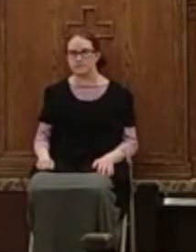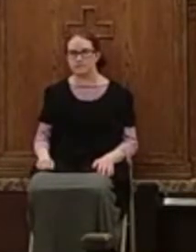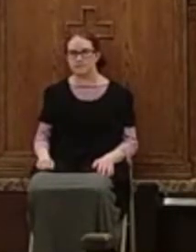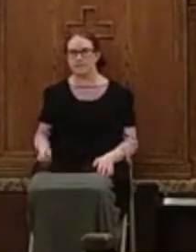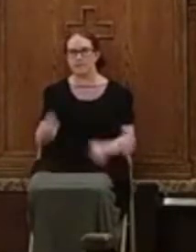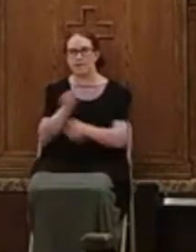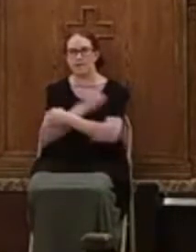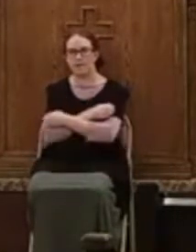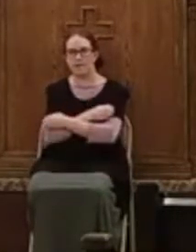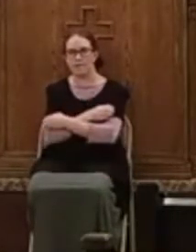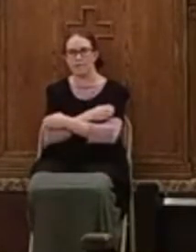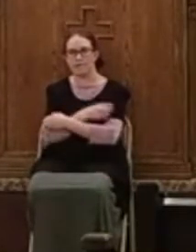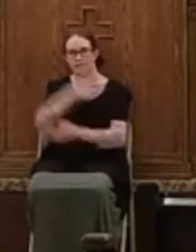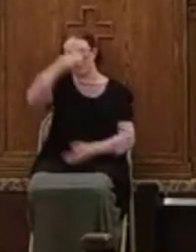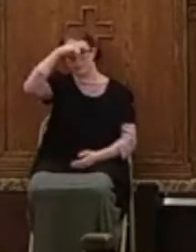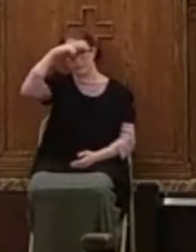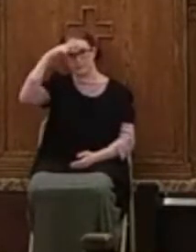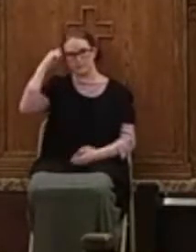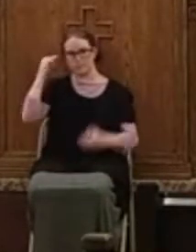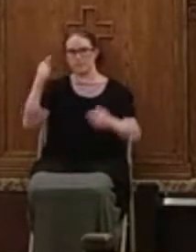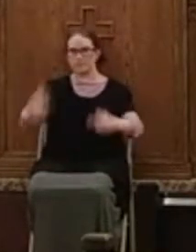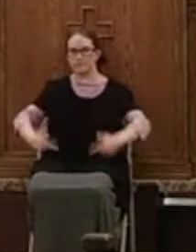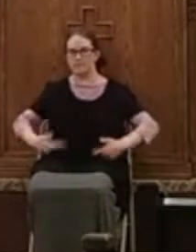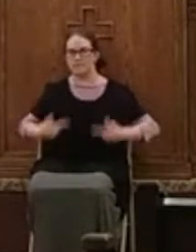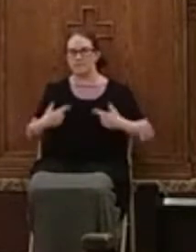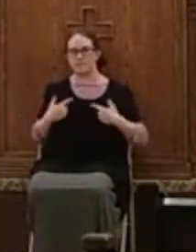I love it in the summertime where we live.